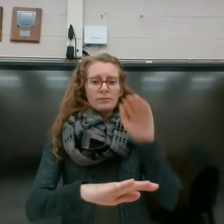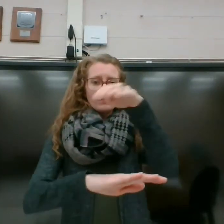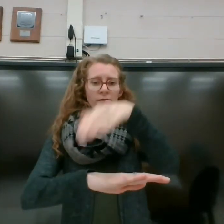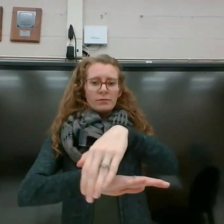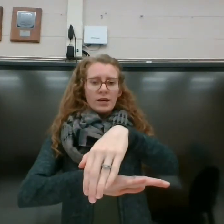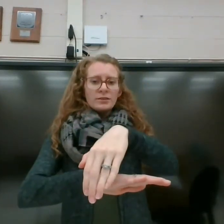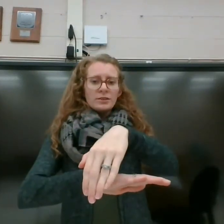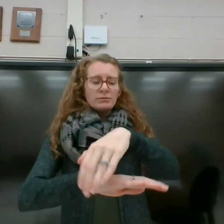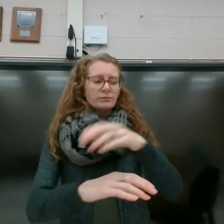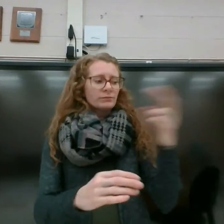night,